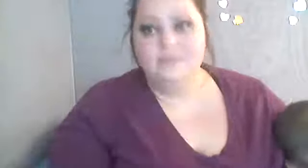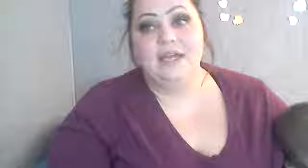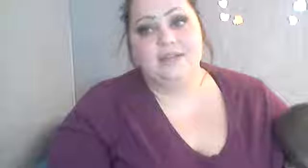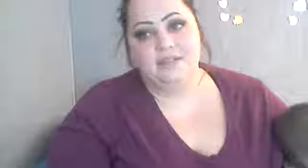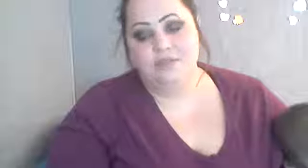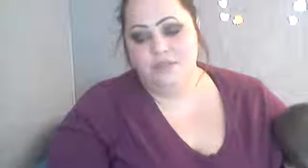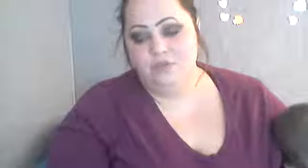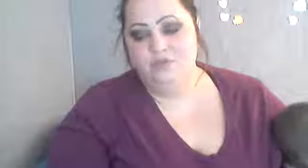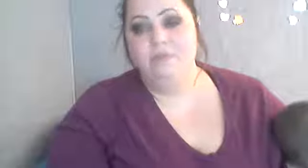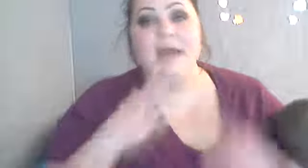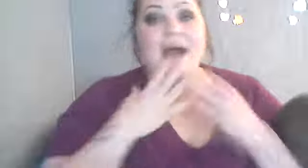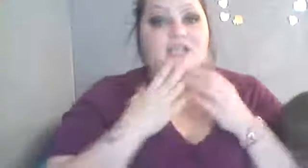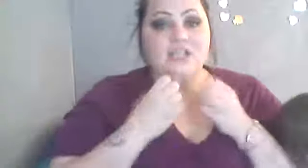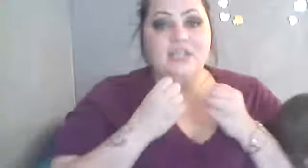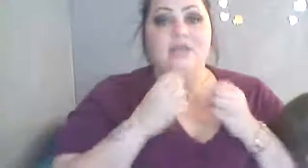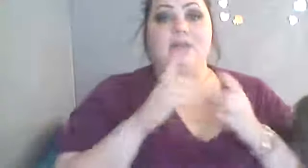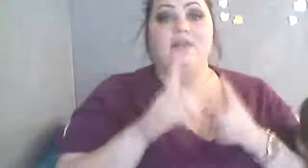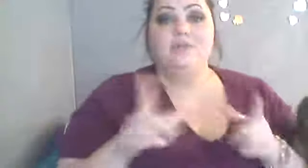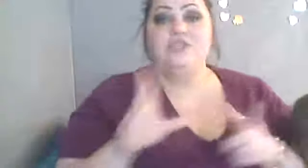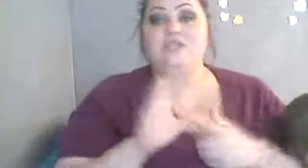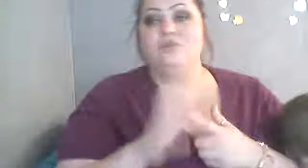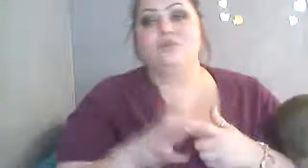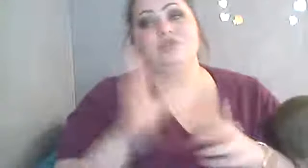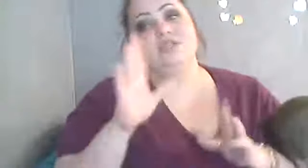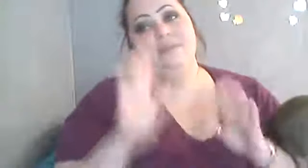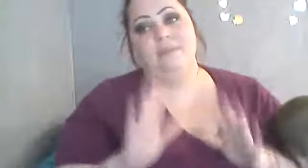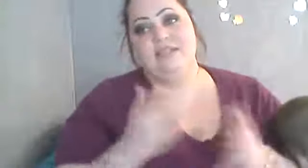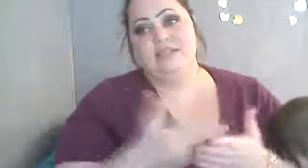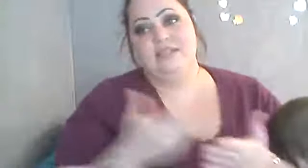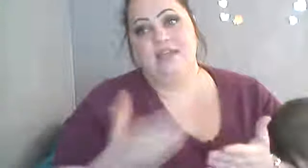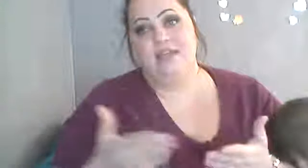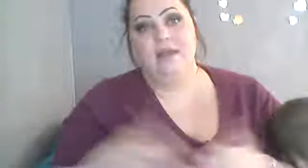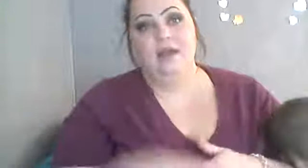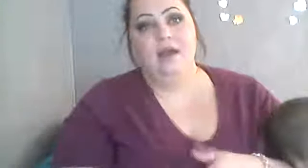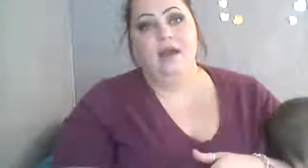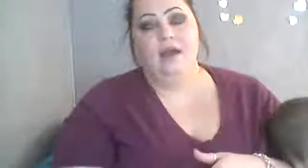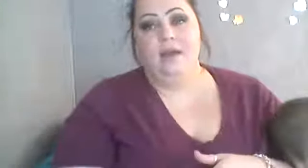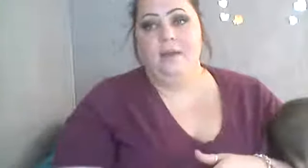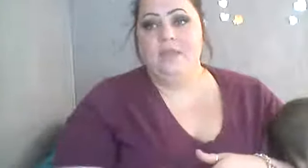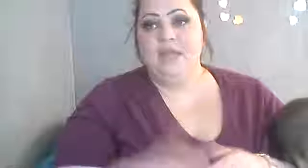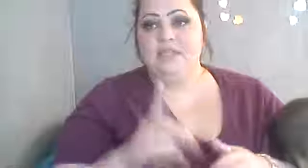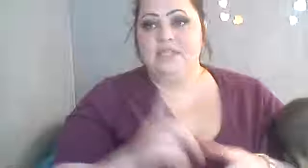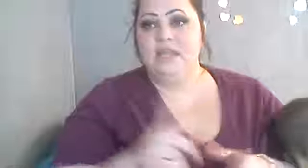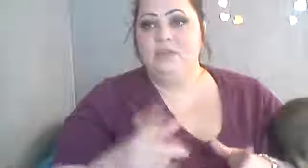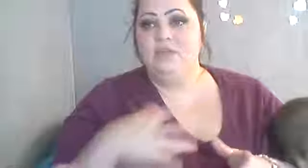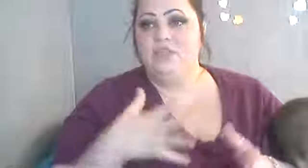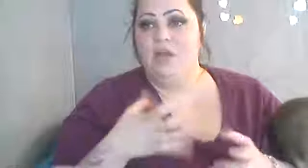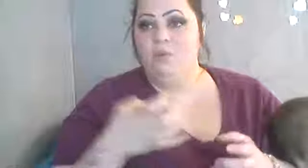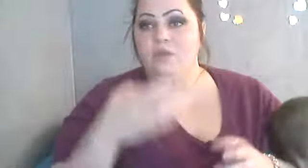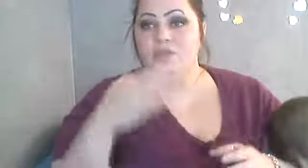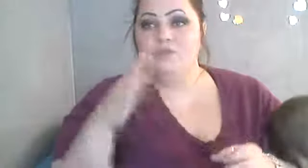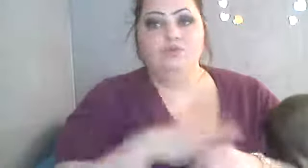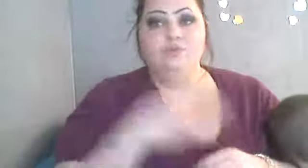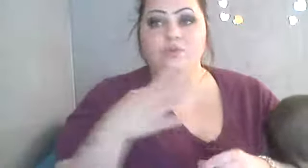Yes. So to be passionate about languages and culture, it's an amazing thing. The next language I want to